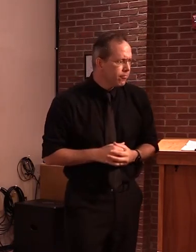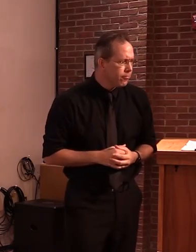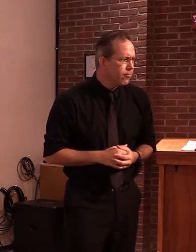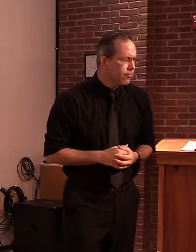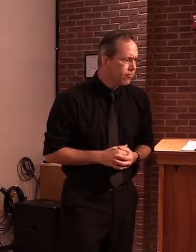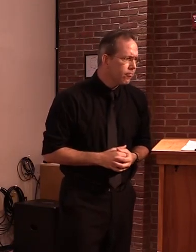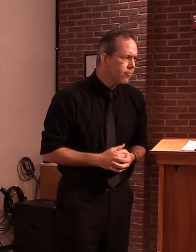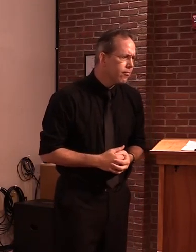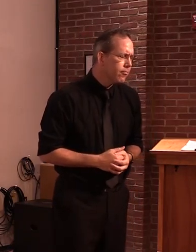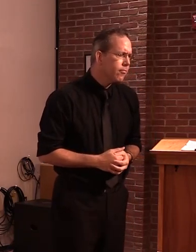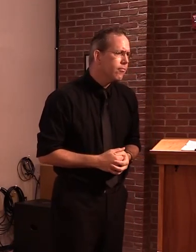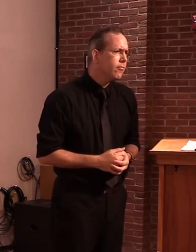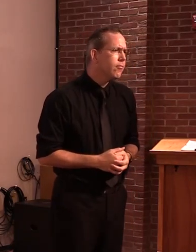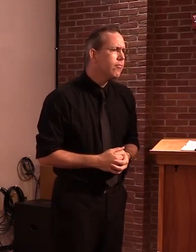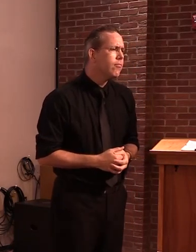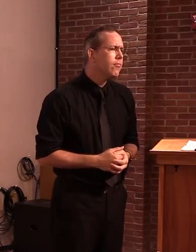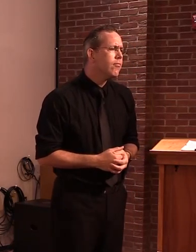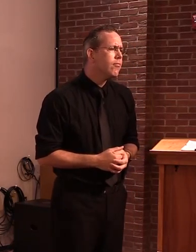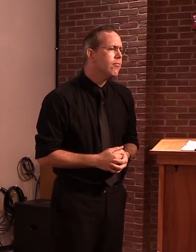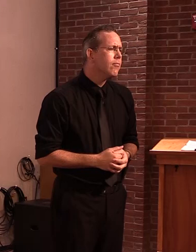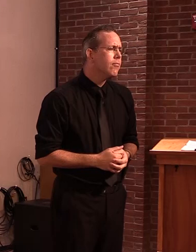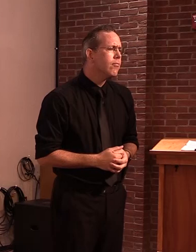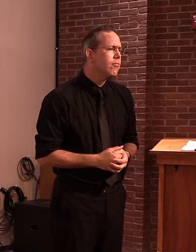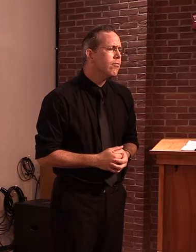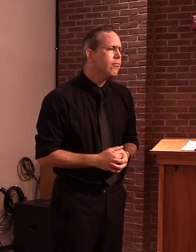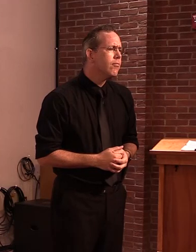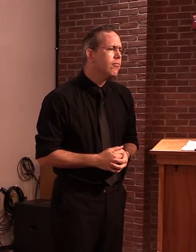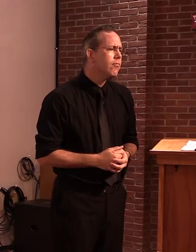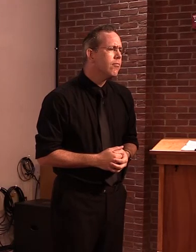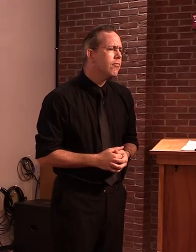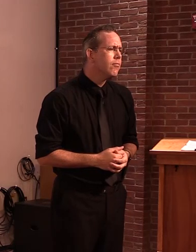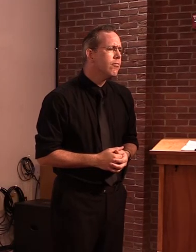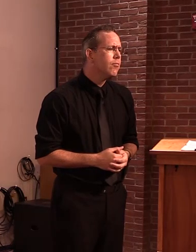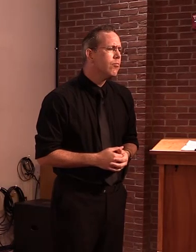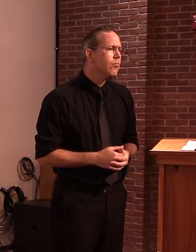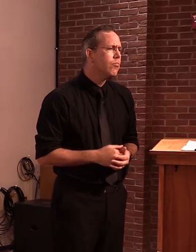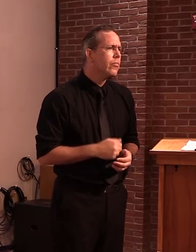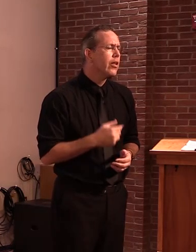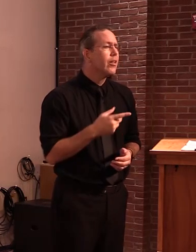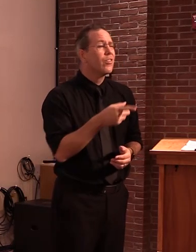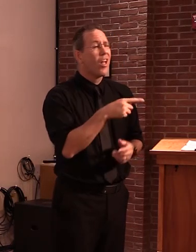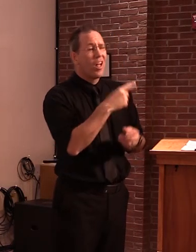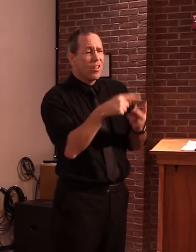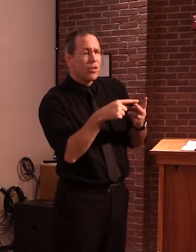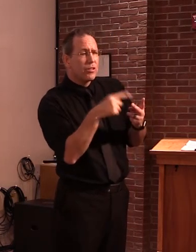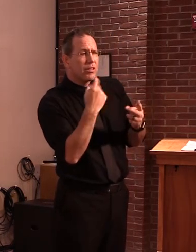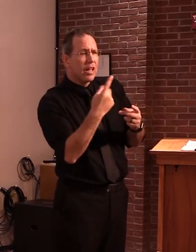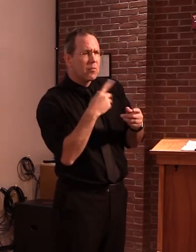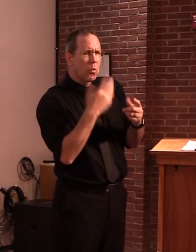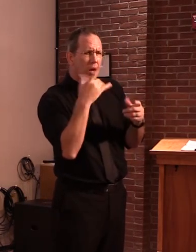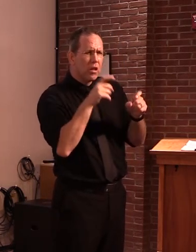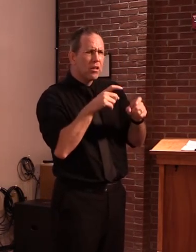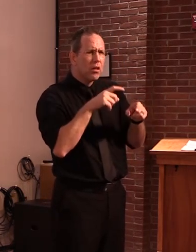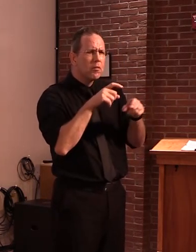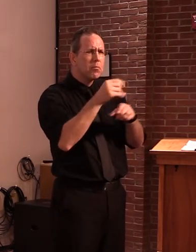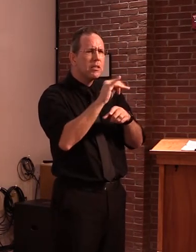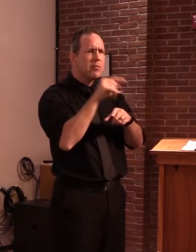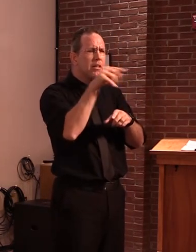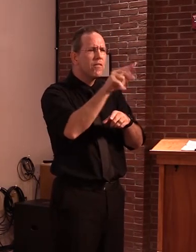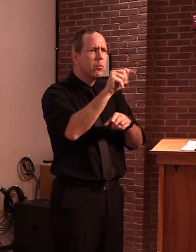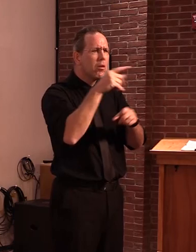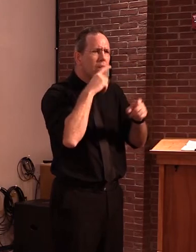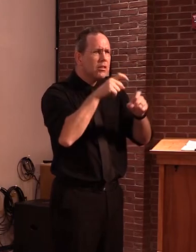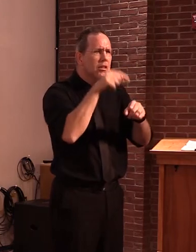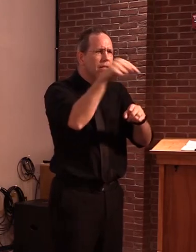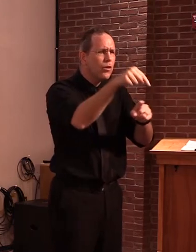question, didn't we do it earlier? The contractor that we have, the Mississippi contractor that